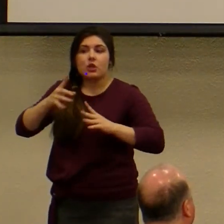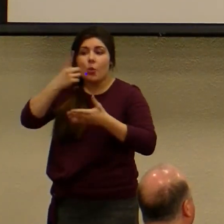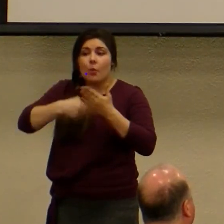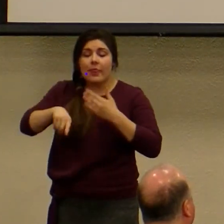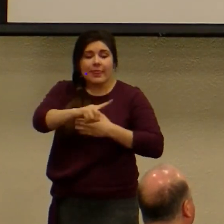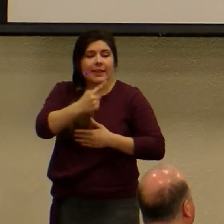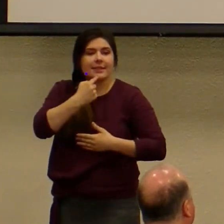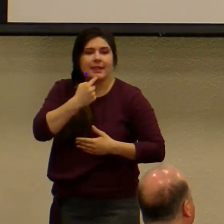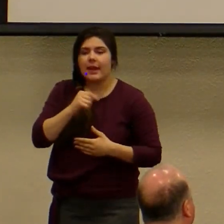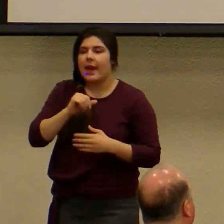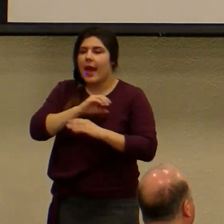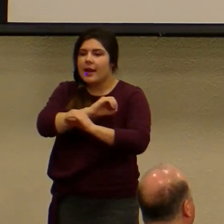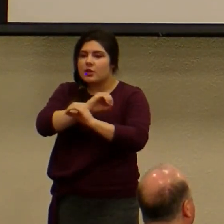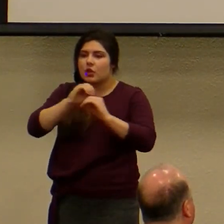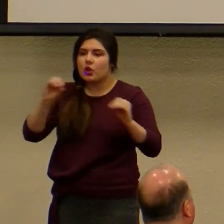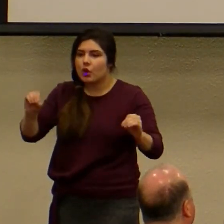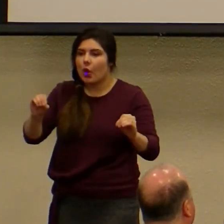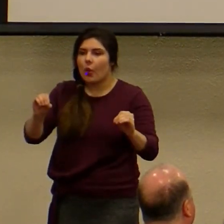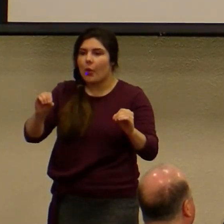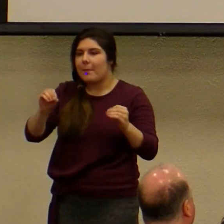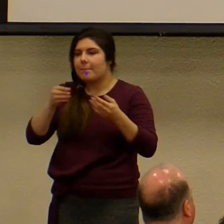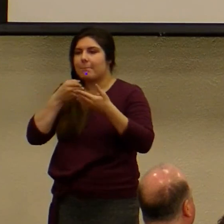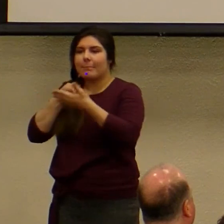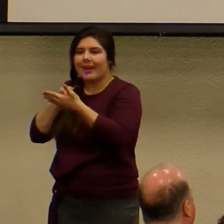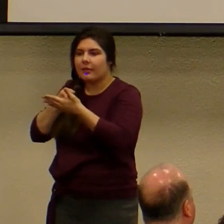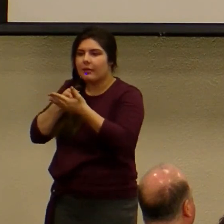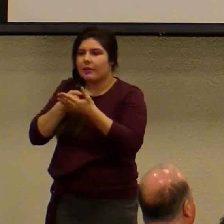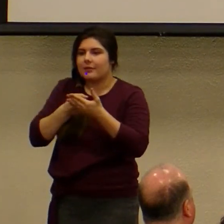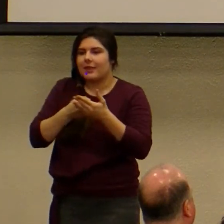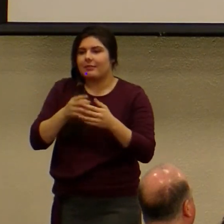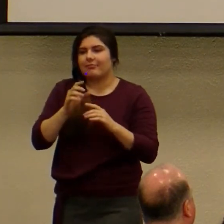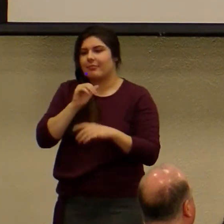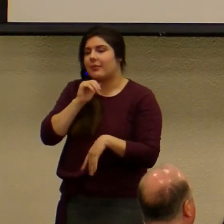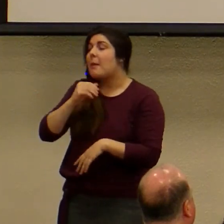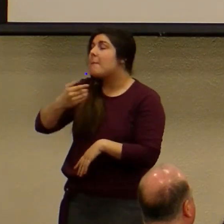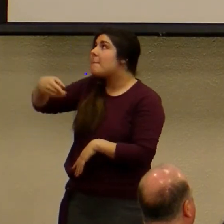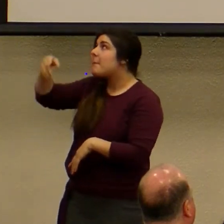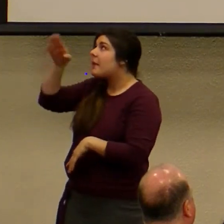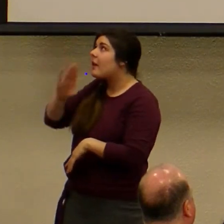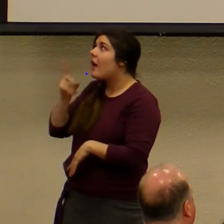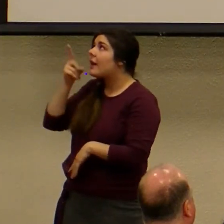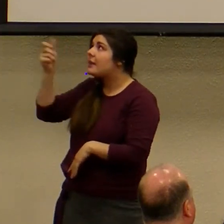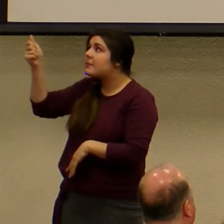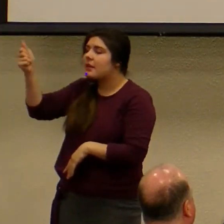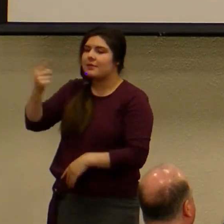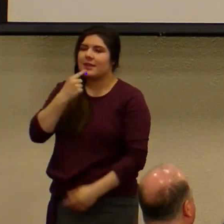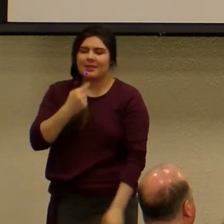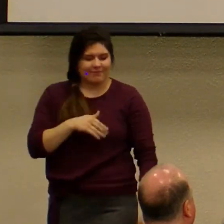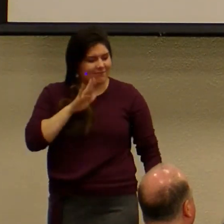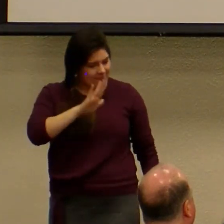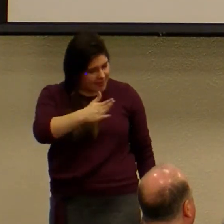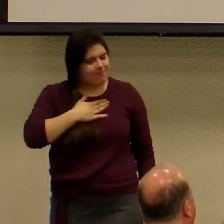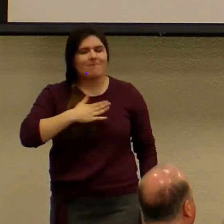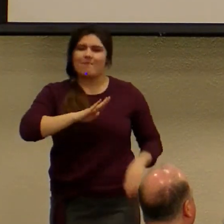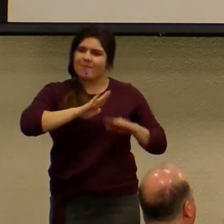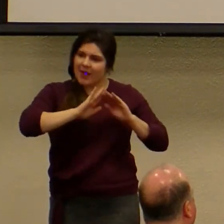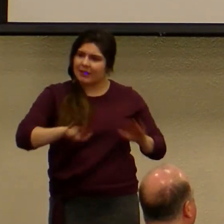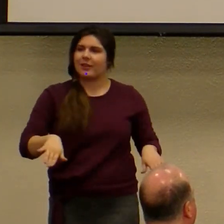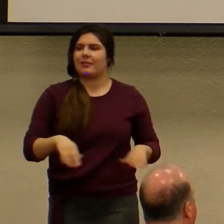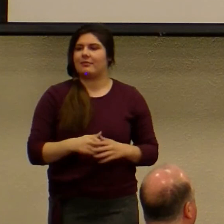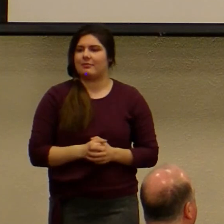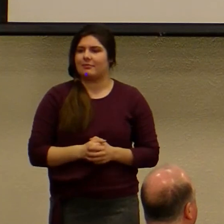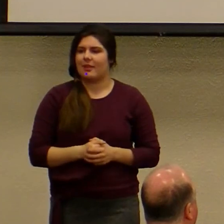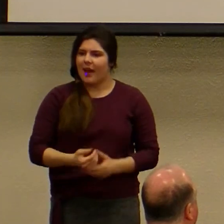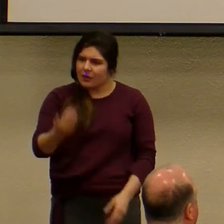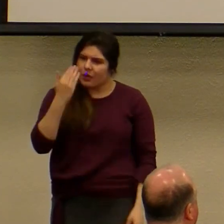has no bearing. Not that anybody else is going to find it out, but that God himself would say, that's my child. I know they're